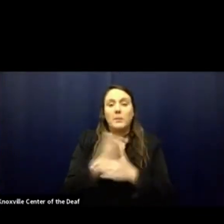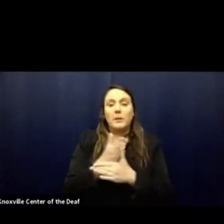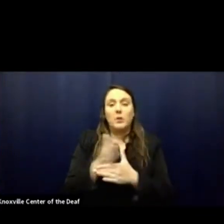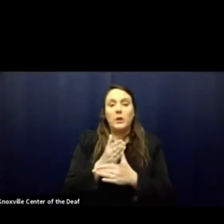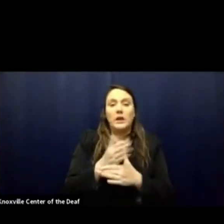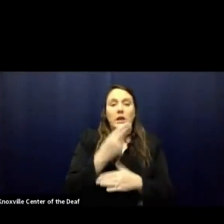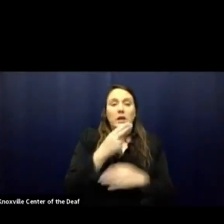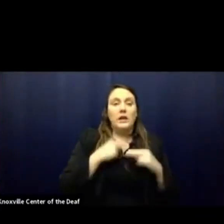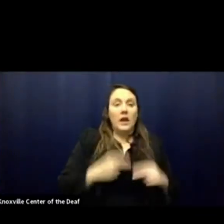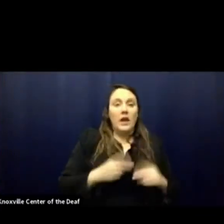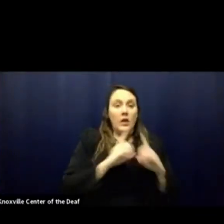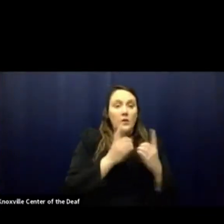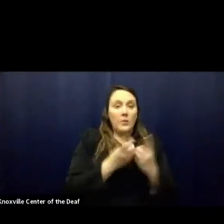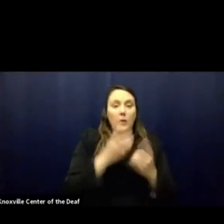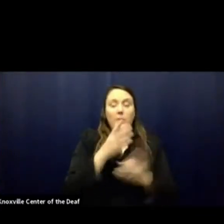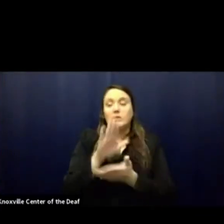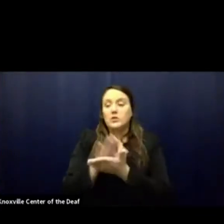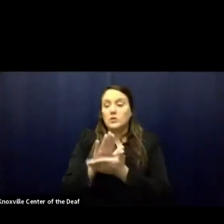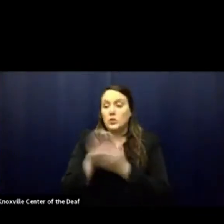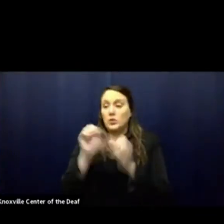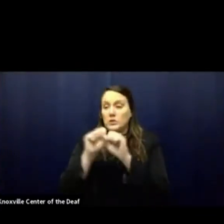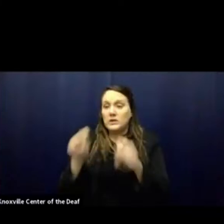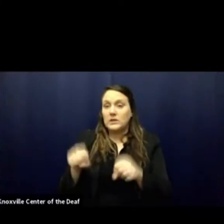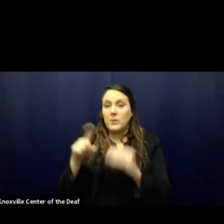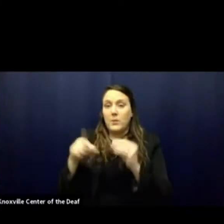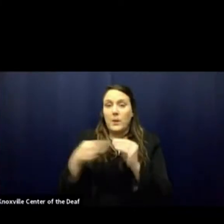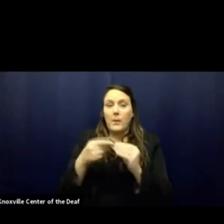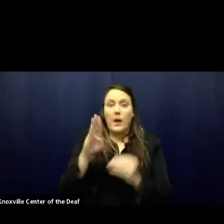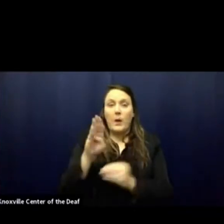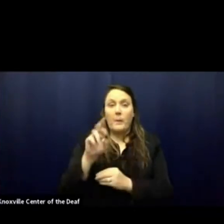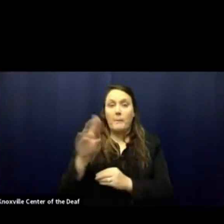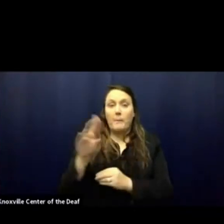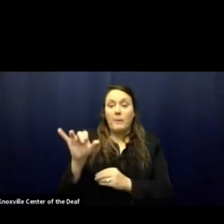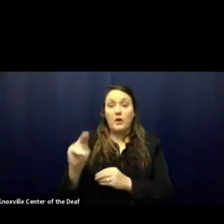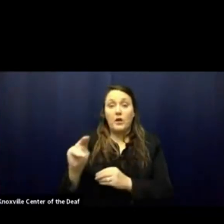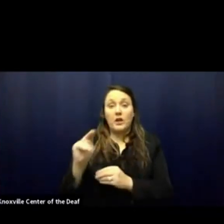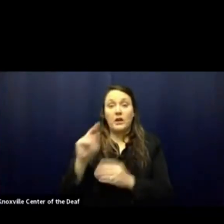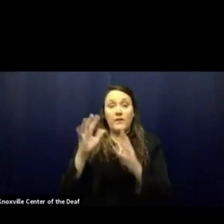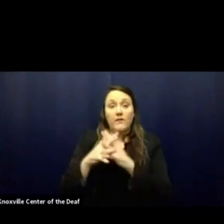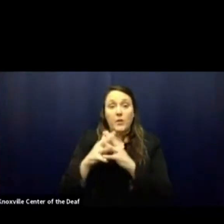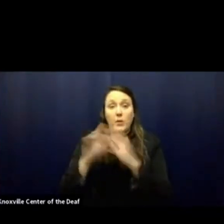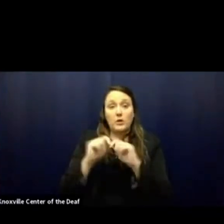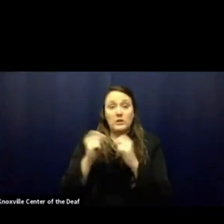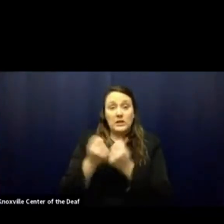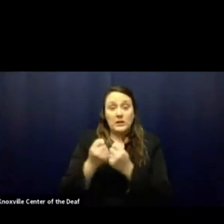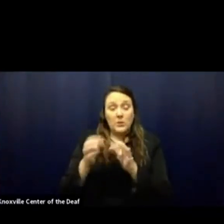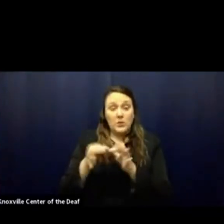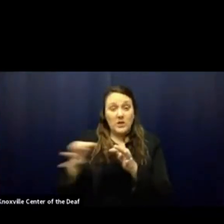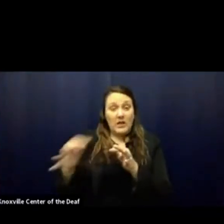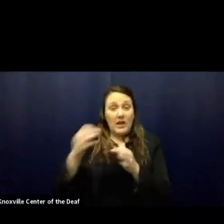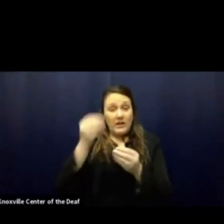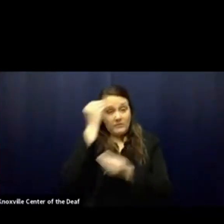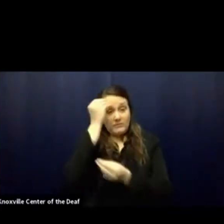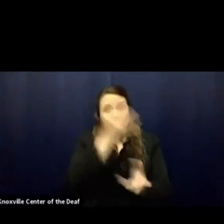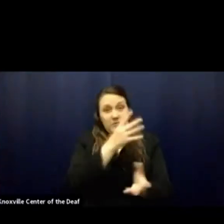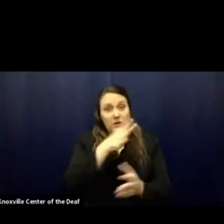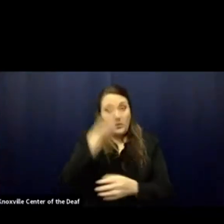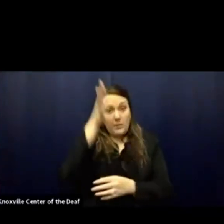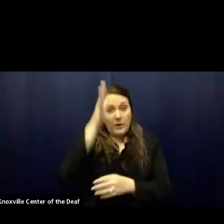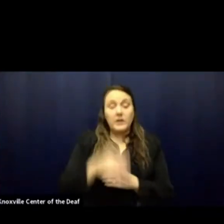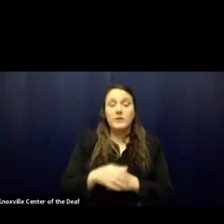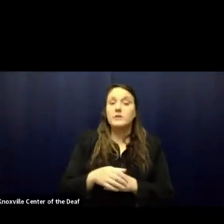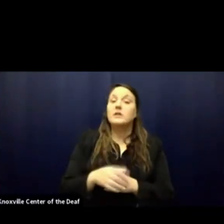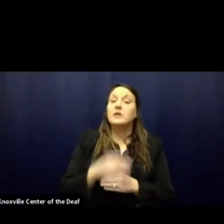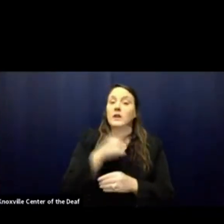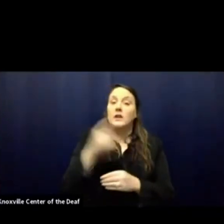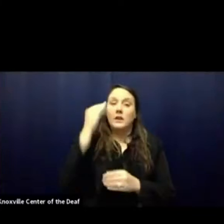school system regarding the Bearden football team, and was there a delay in letting parents know about exposure? As you know, we don't speak specifically about